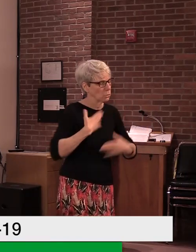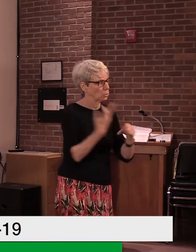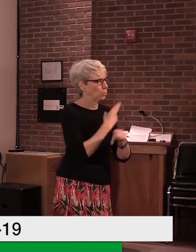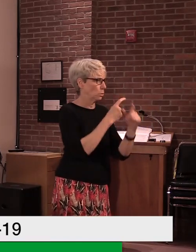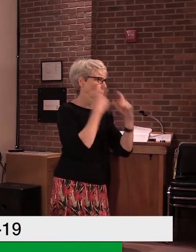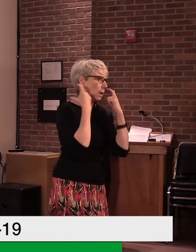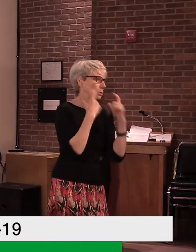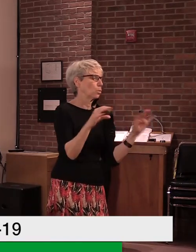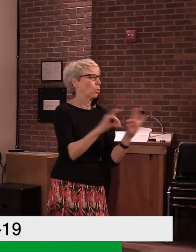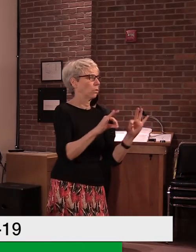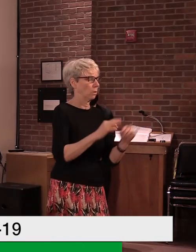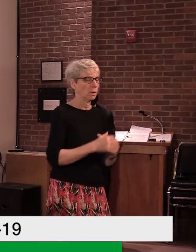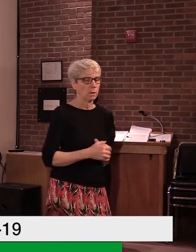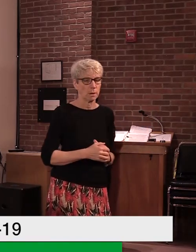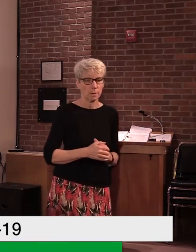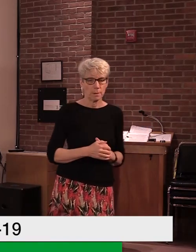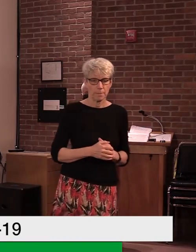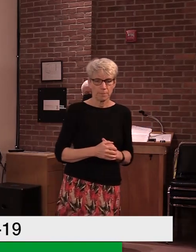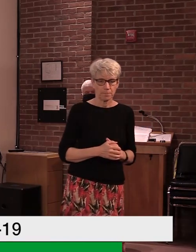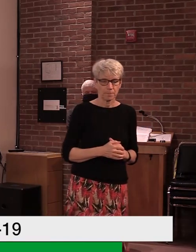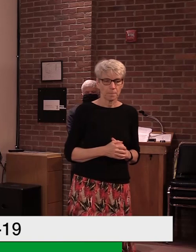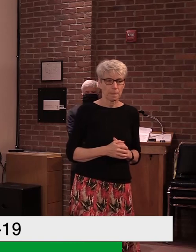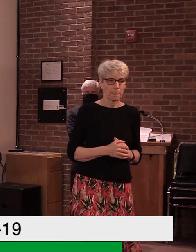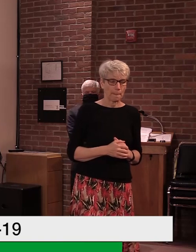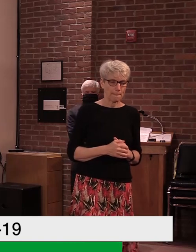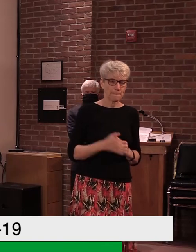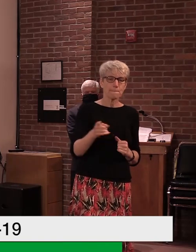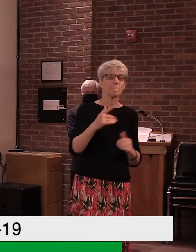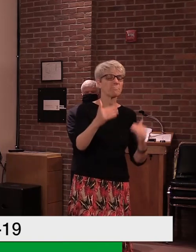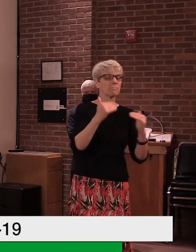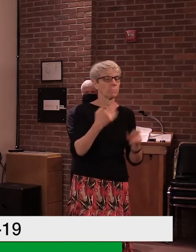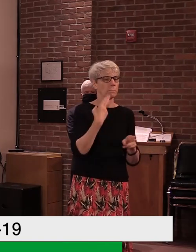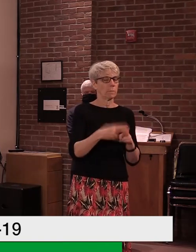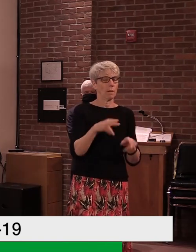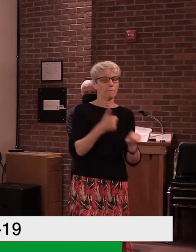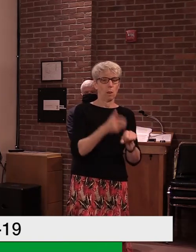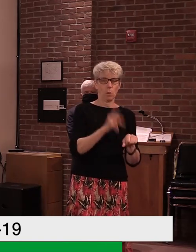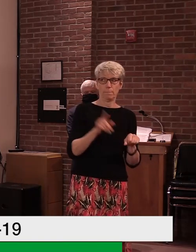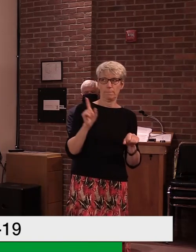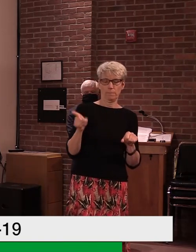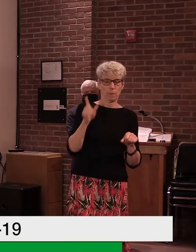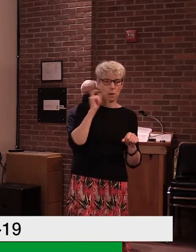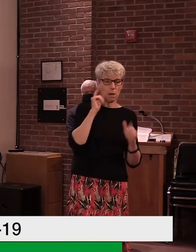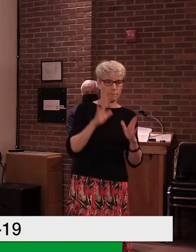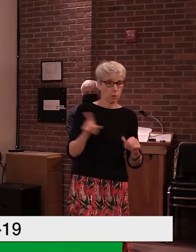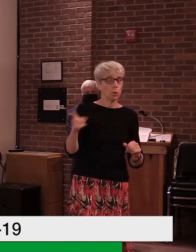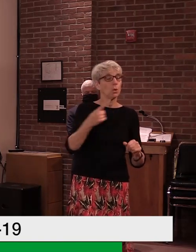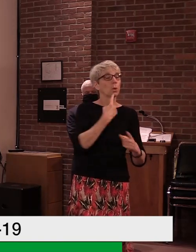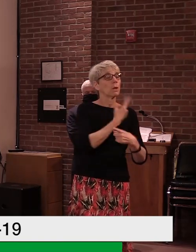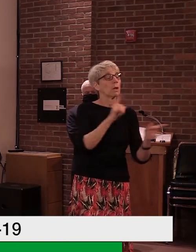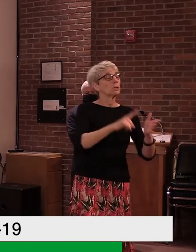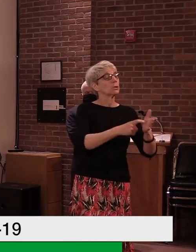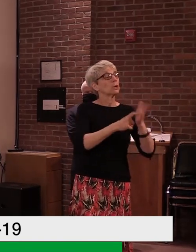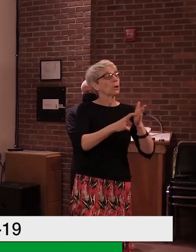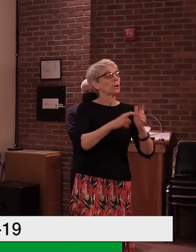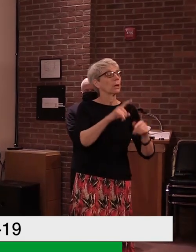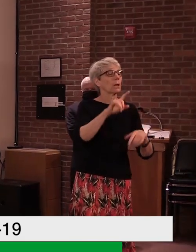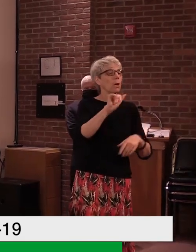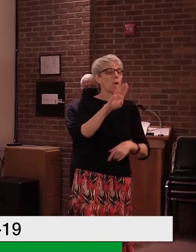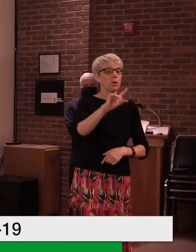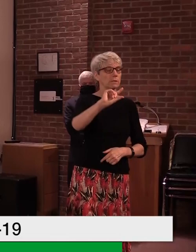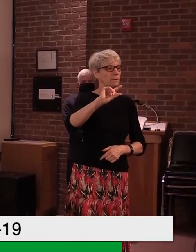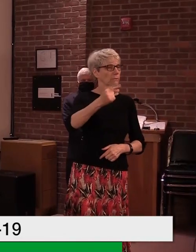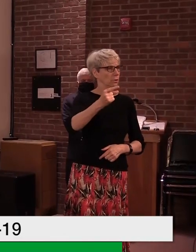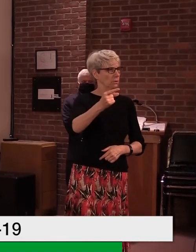And then just a real quick follow-up for you, Governor. This isn't going to be taking effect until August 1. Why the 8-day delay